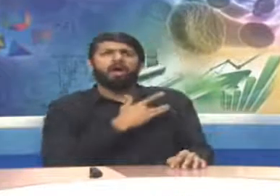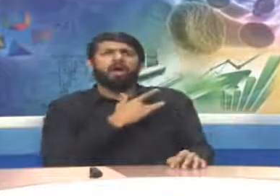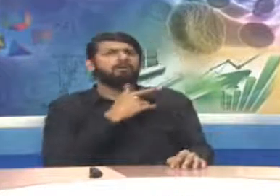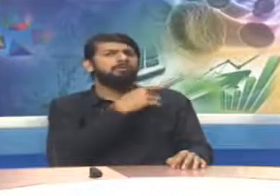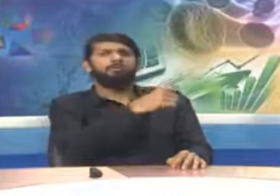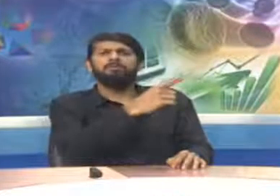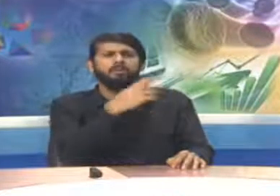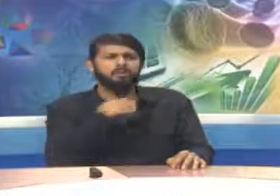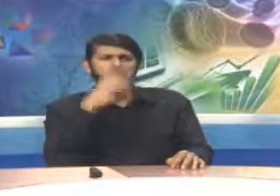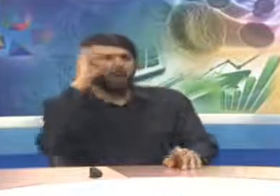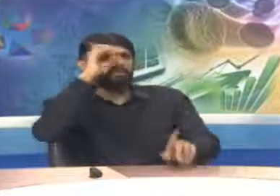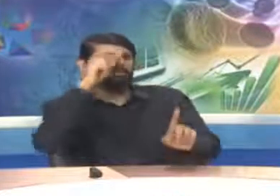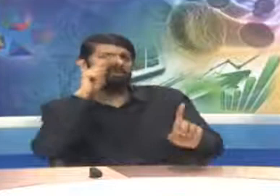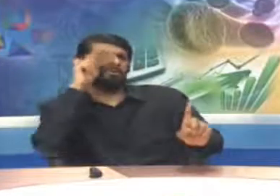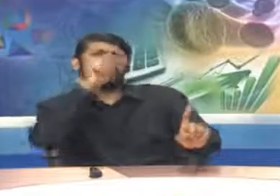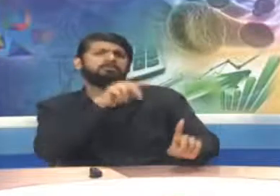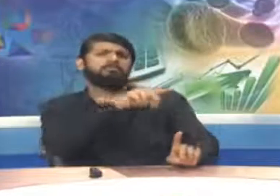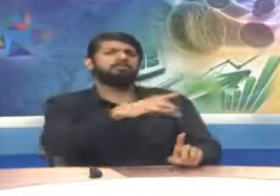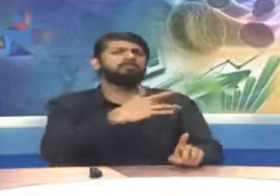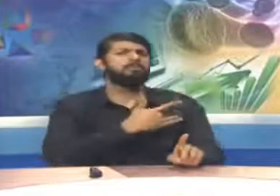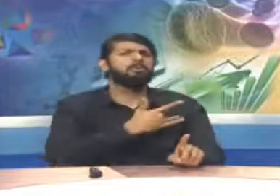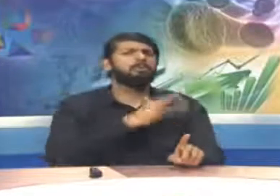In his opinion, any kind of